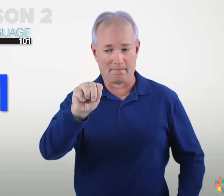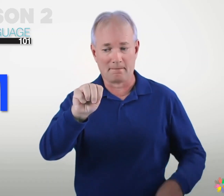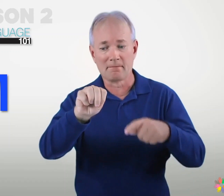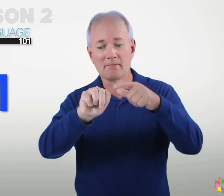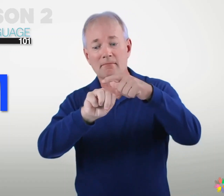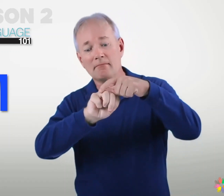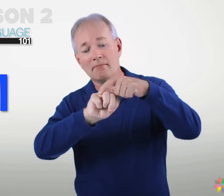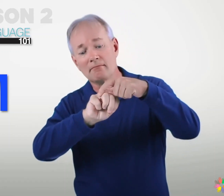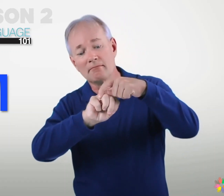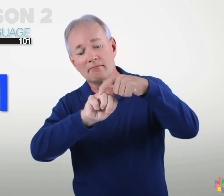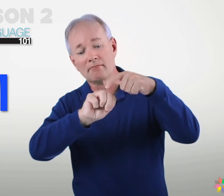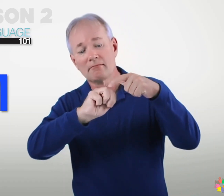M.